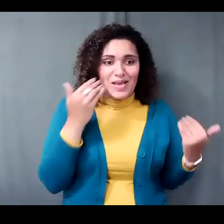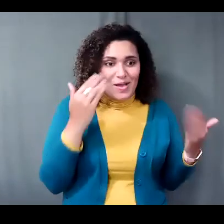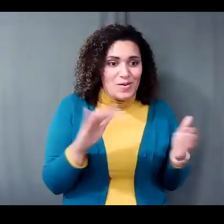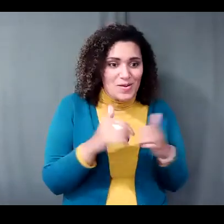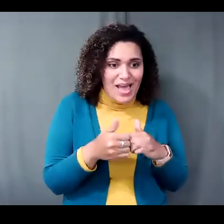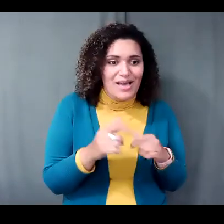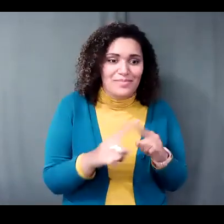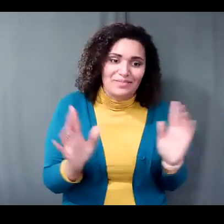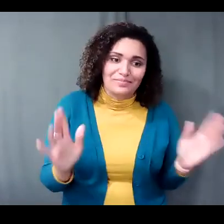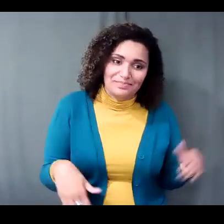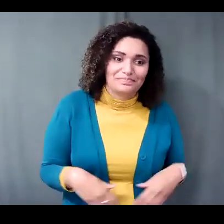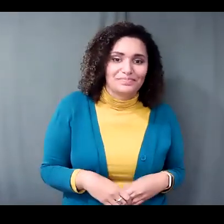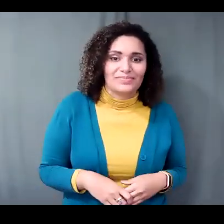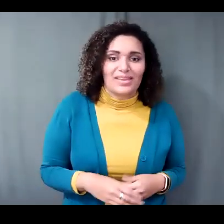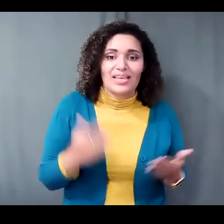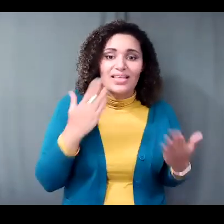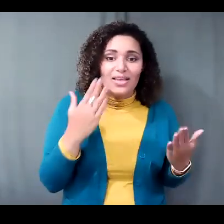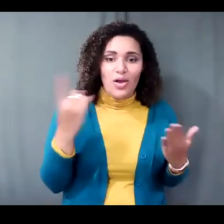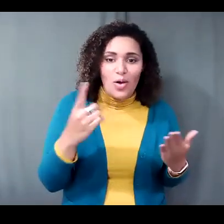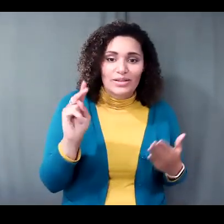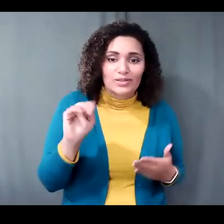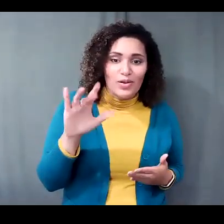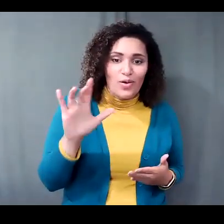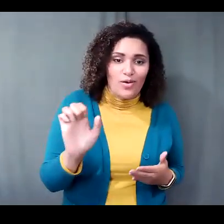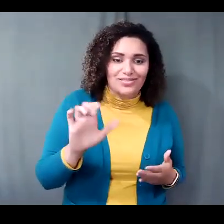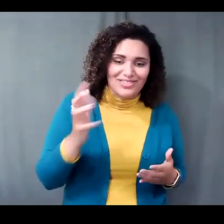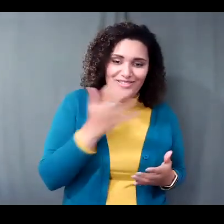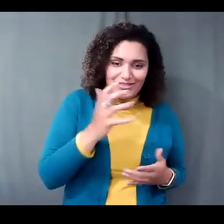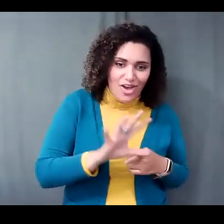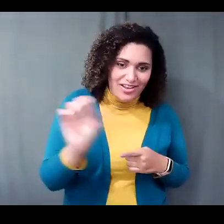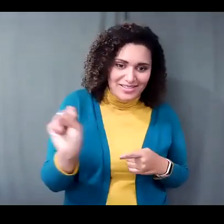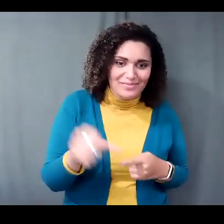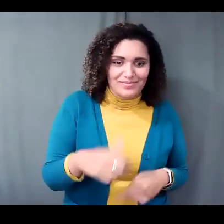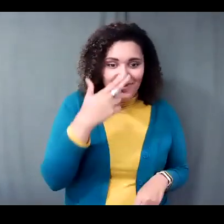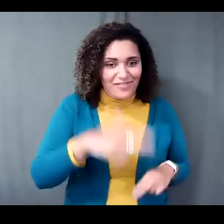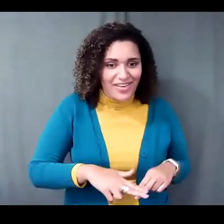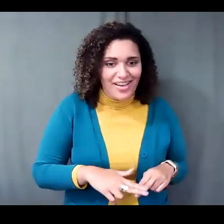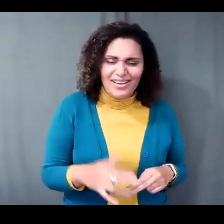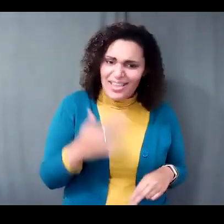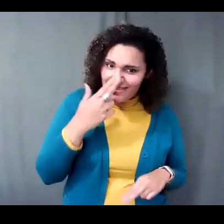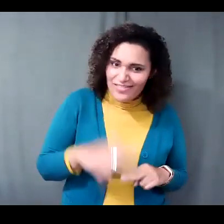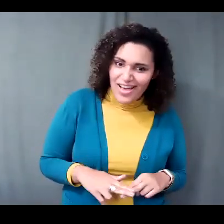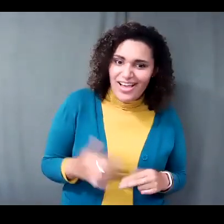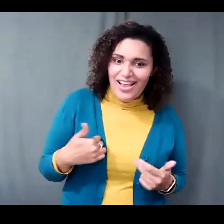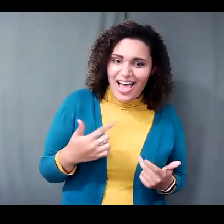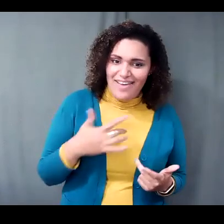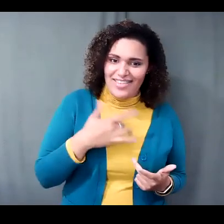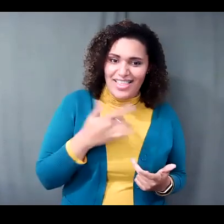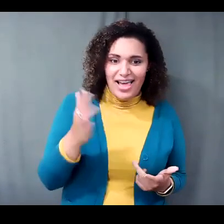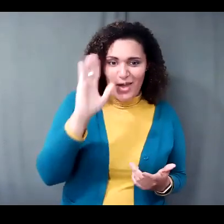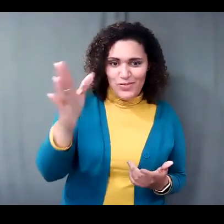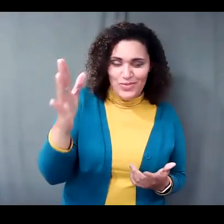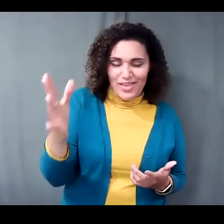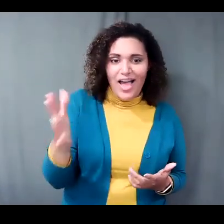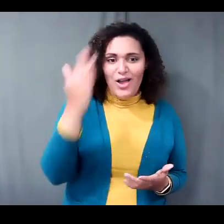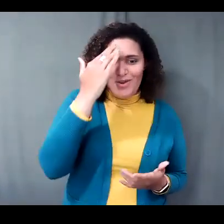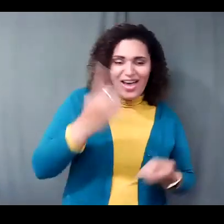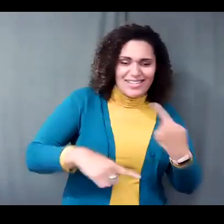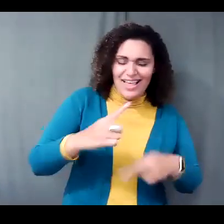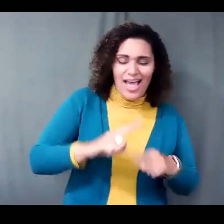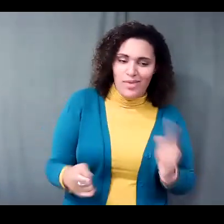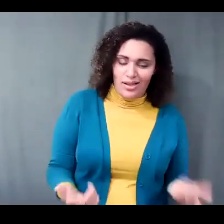I want, because why not? And you get what you like. But so that's there. That's all of my advertising for today. Okay. I think I covered.